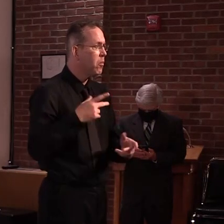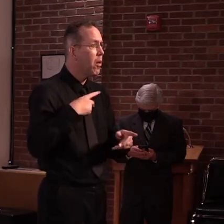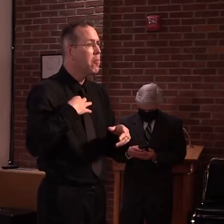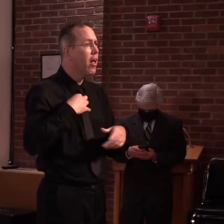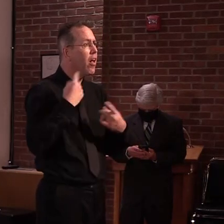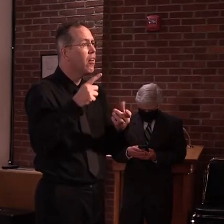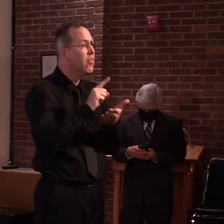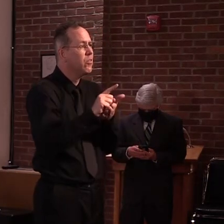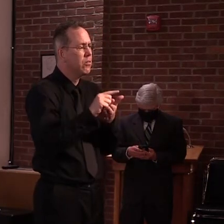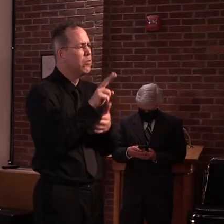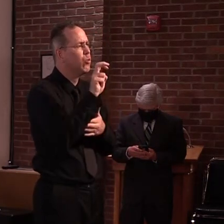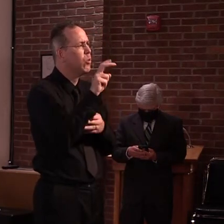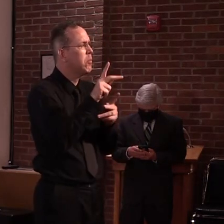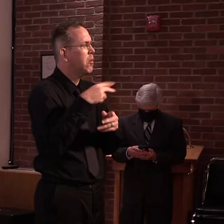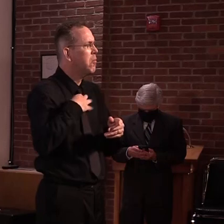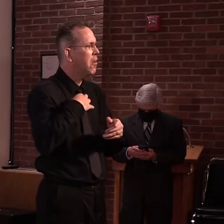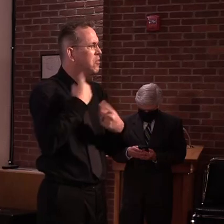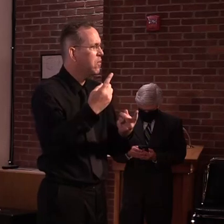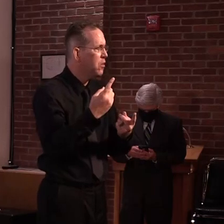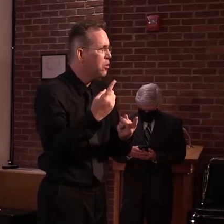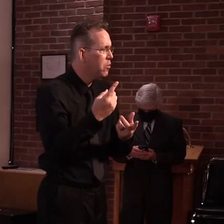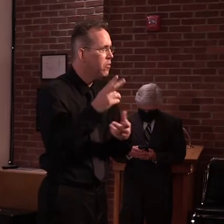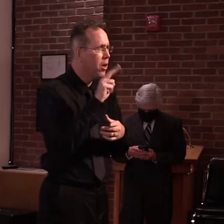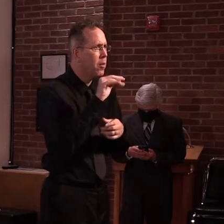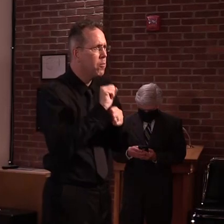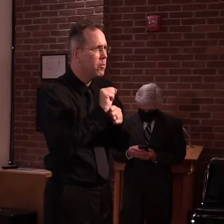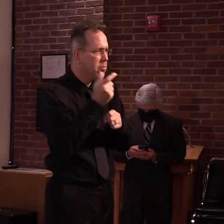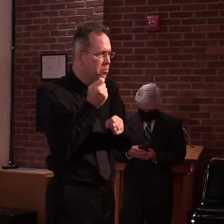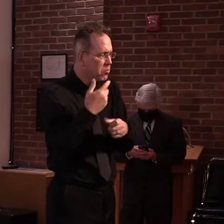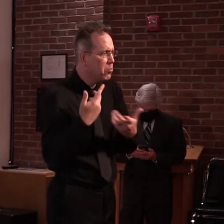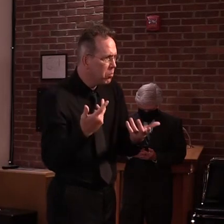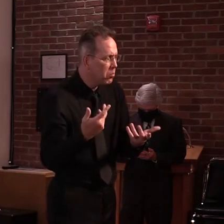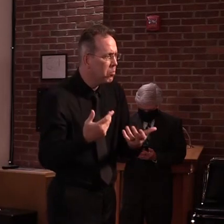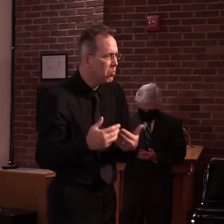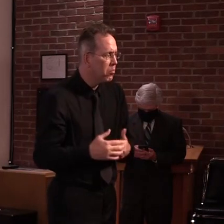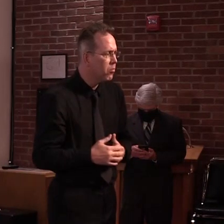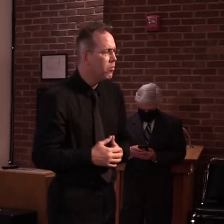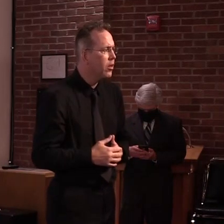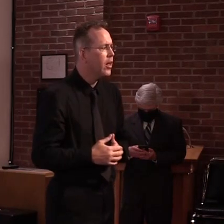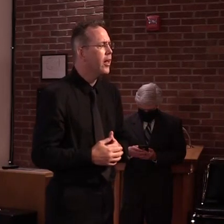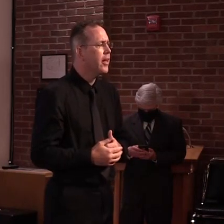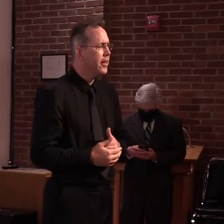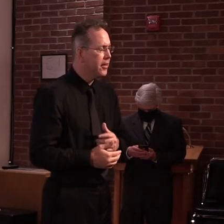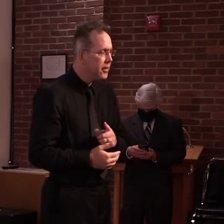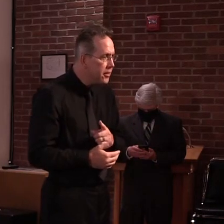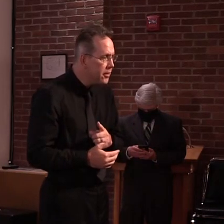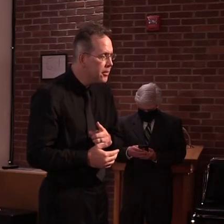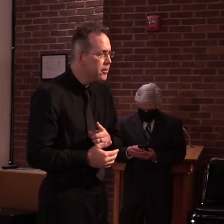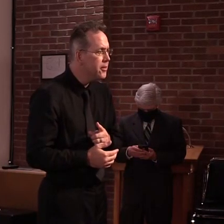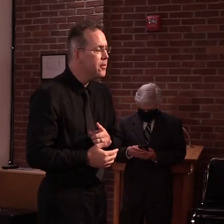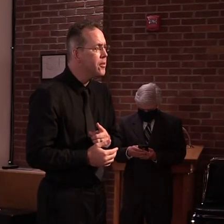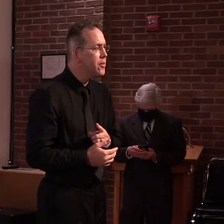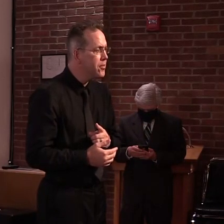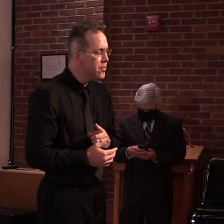think what we are seeing is, you know, there is a lot of flexibility